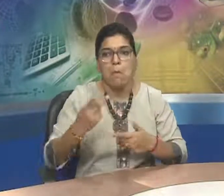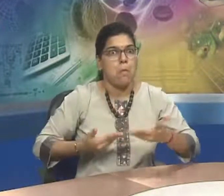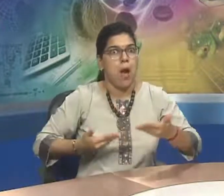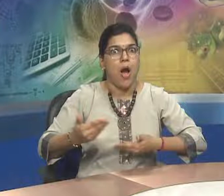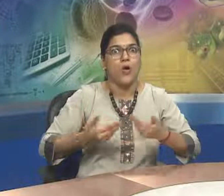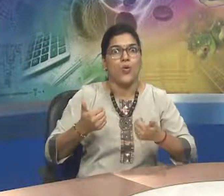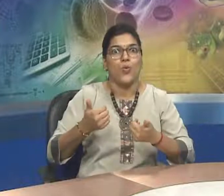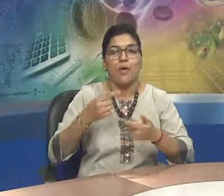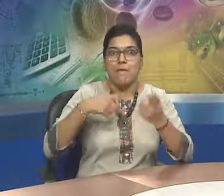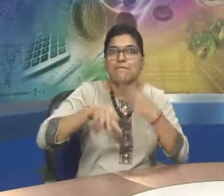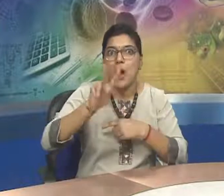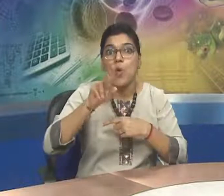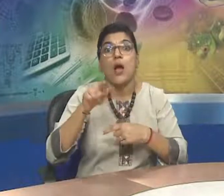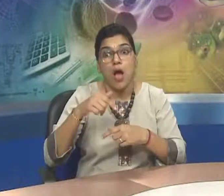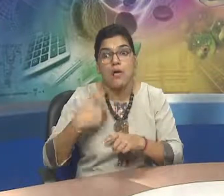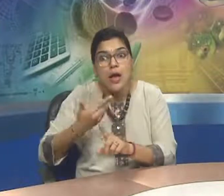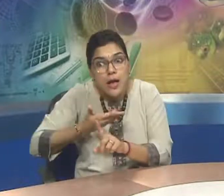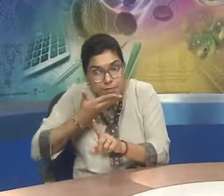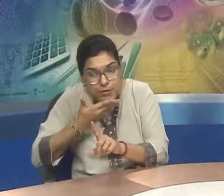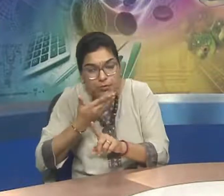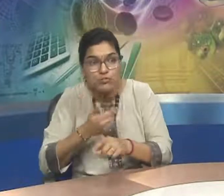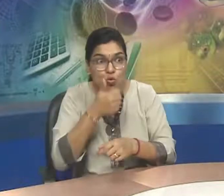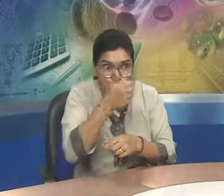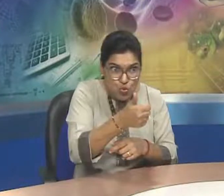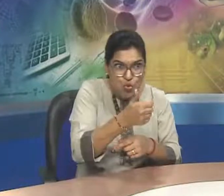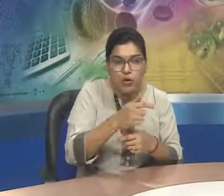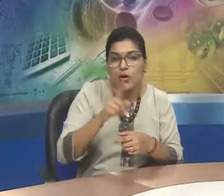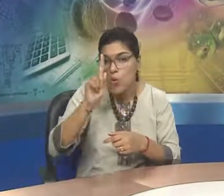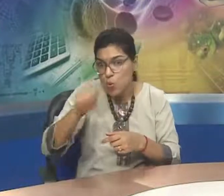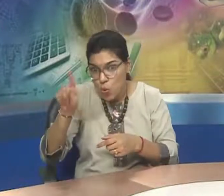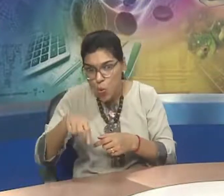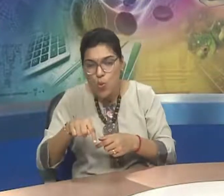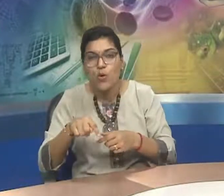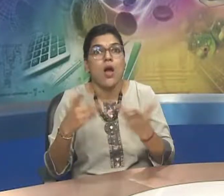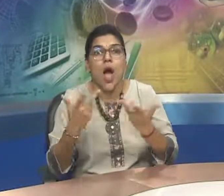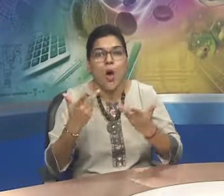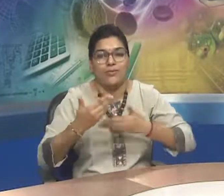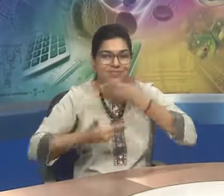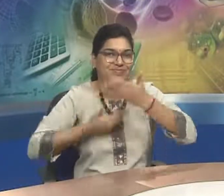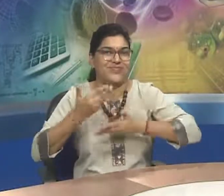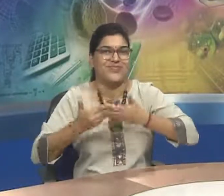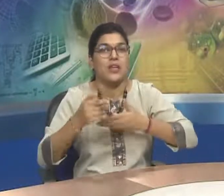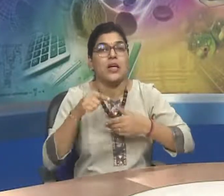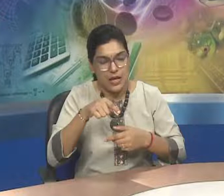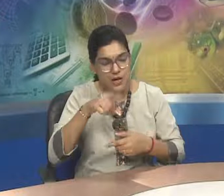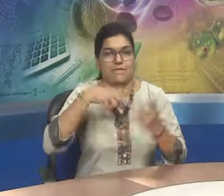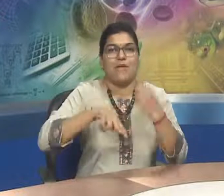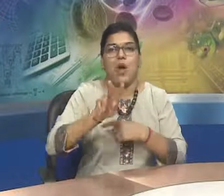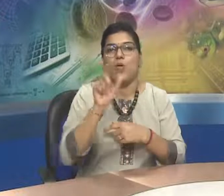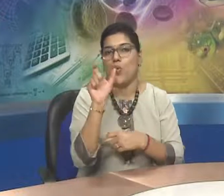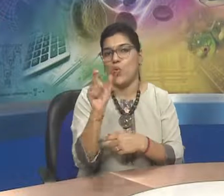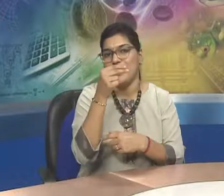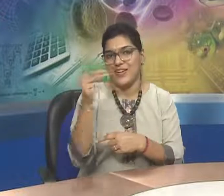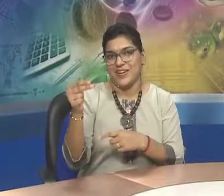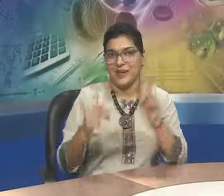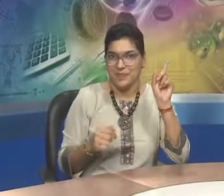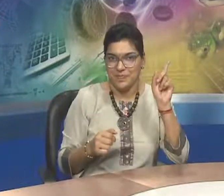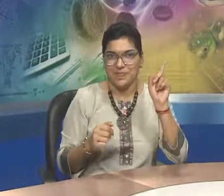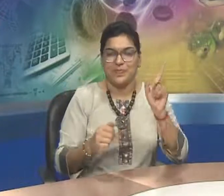Only after taking permission you can eat the things because it is good value. So teaching good values, what is right, what is